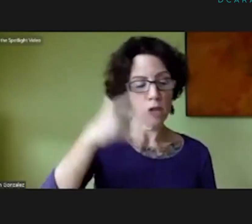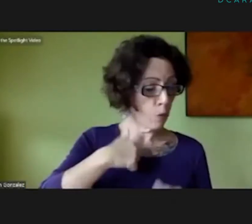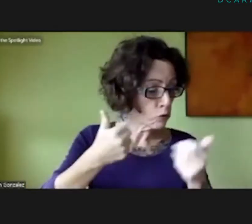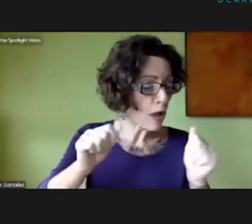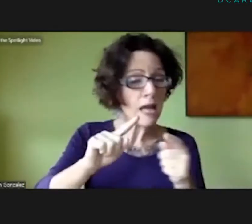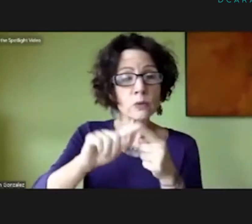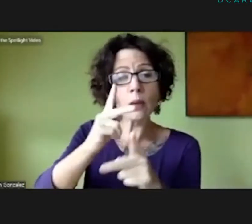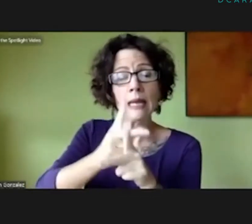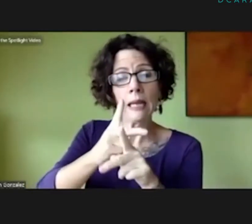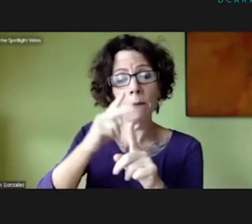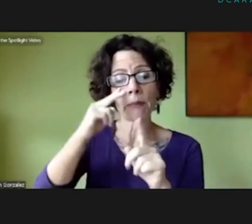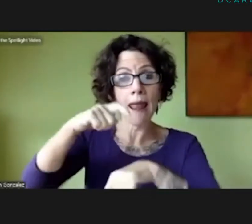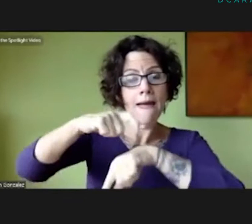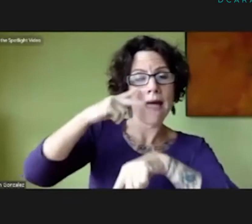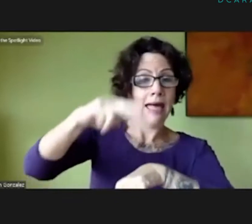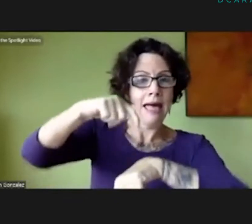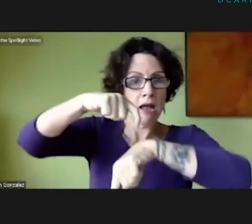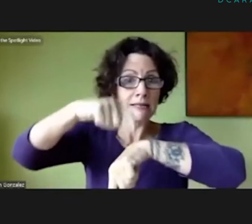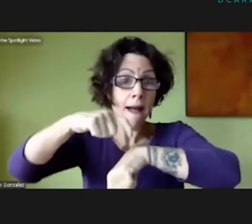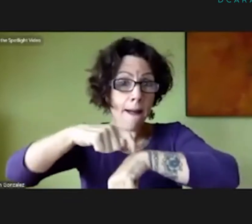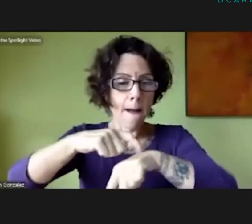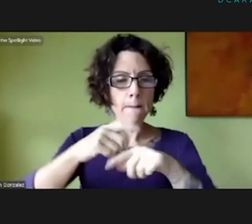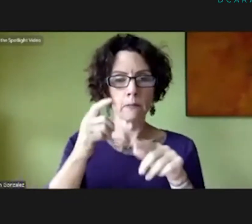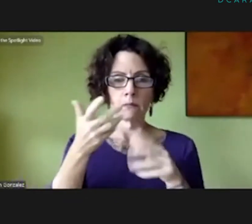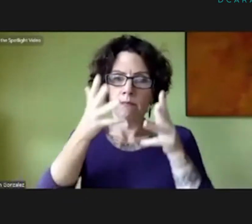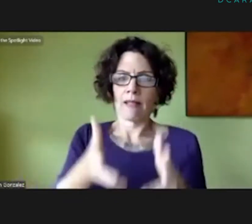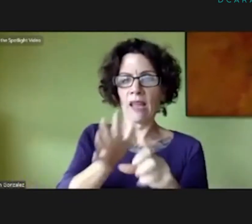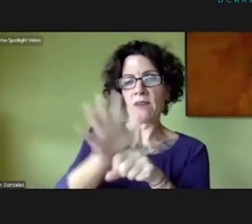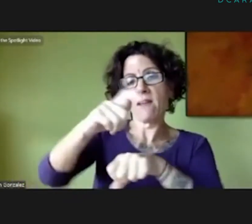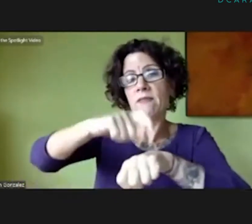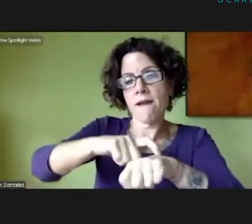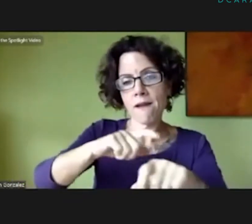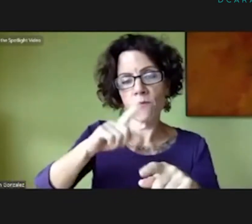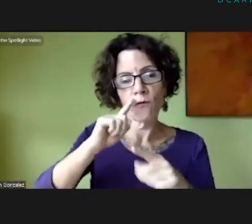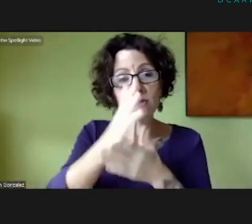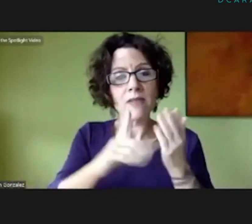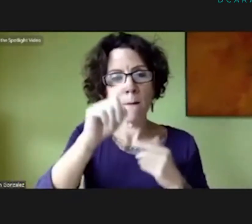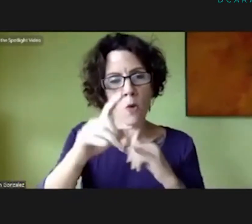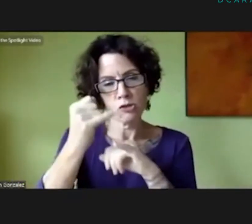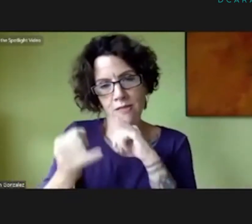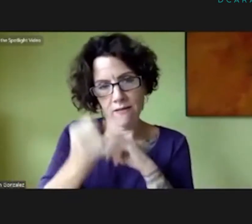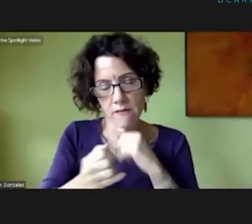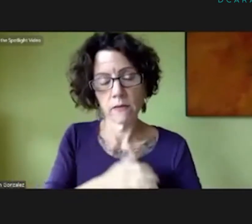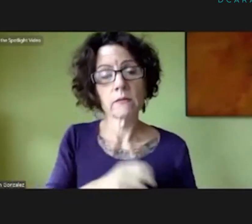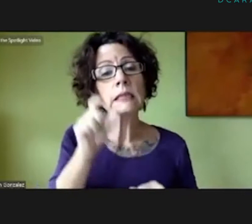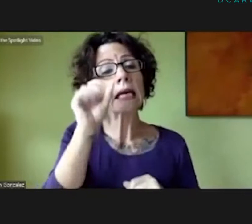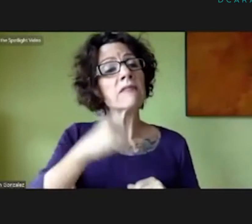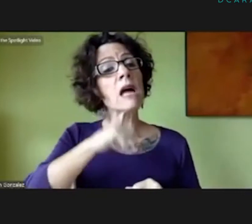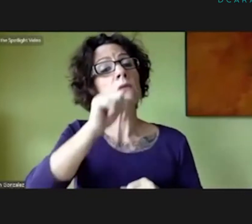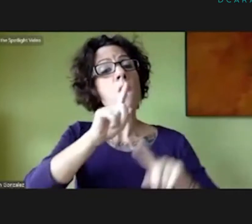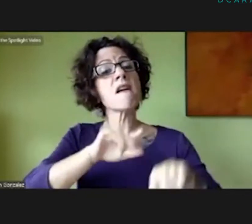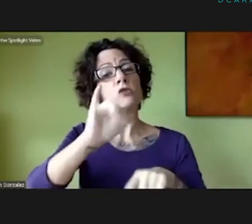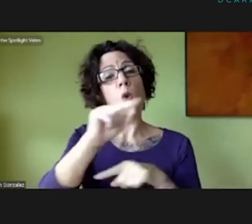end of my presentation. I will be mindful of the time and leave enough time at the end for some questions. If I